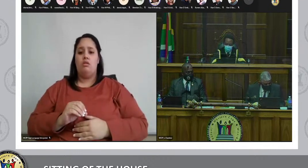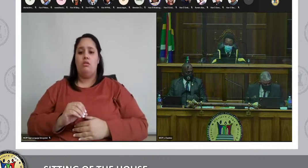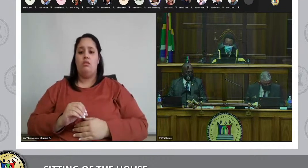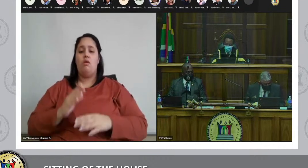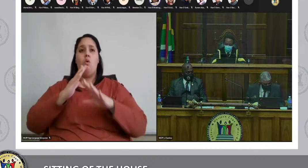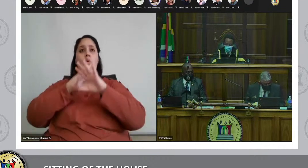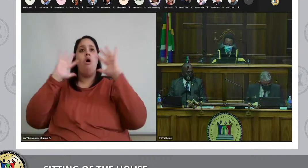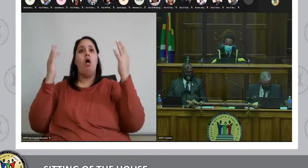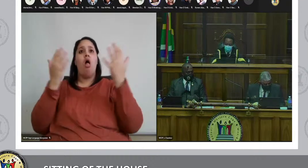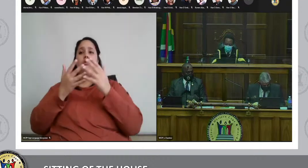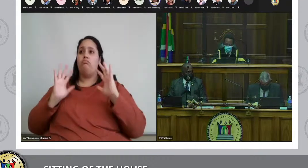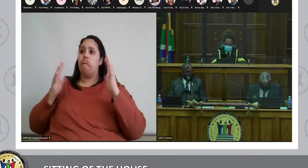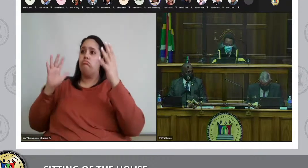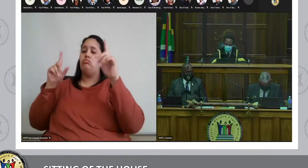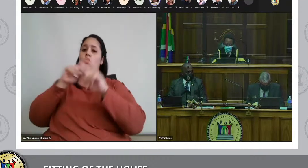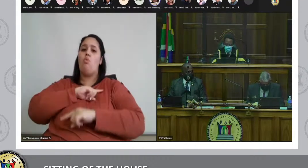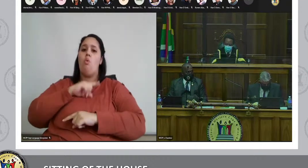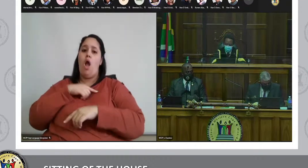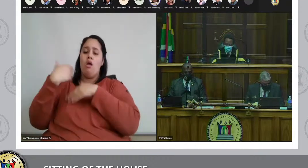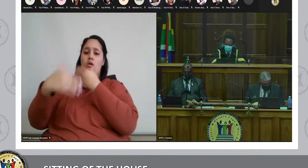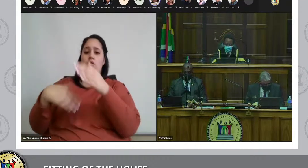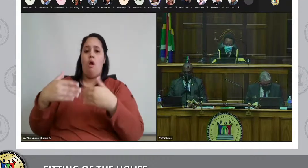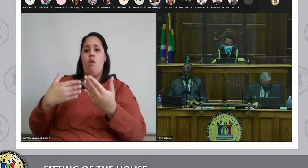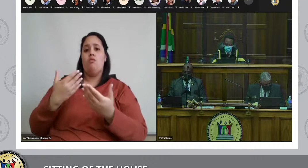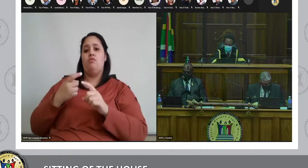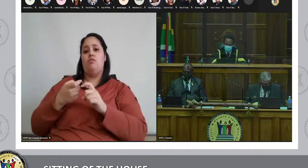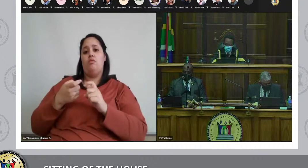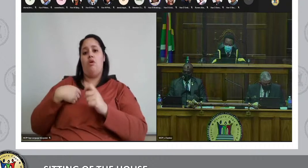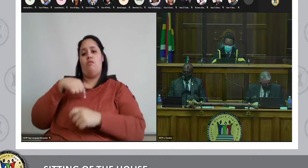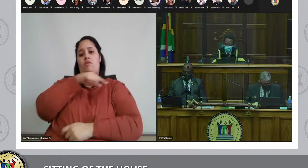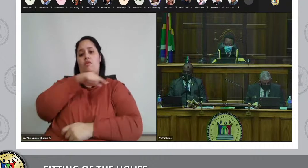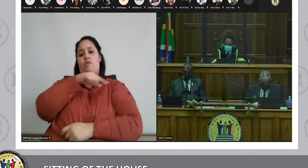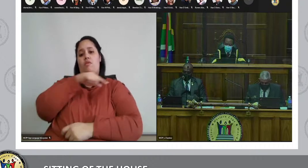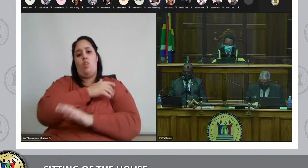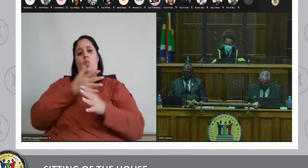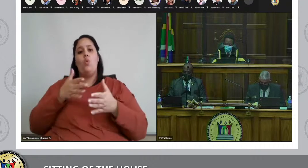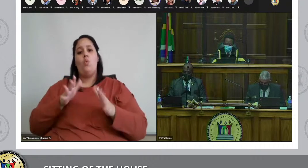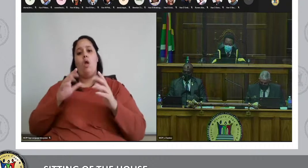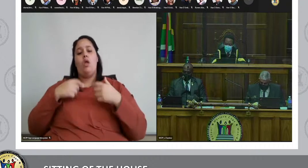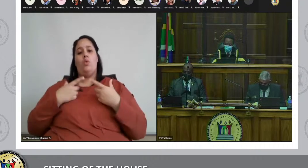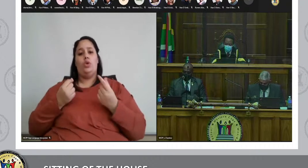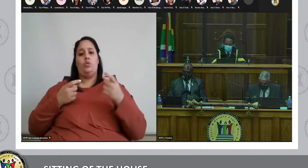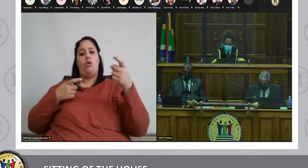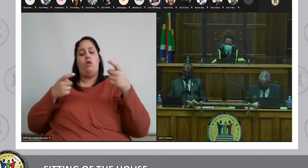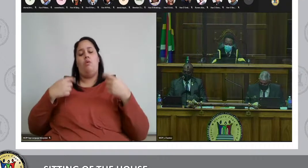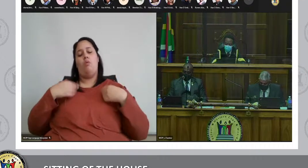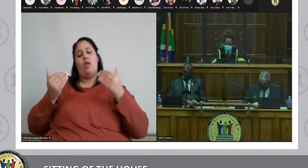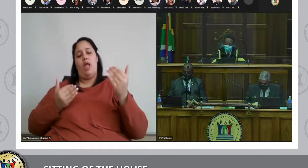wêreldwyd geprys vir die rollout van hoe ons die pandemic hanteer.